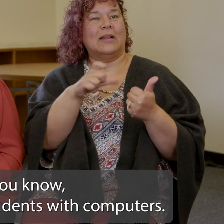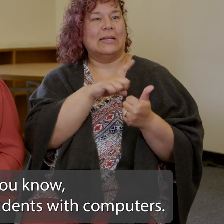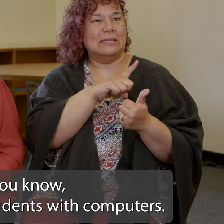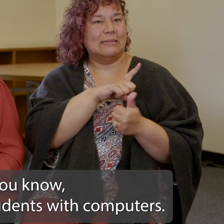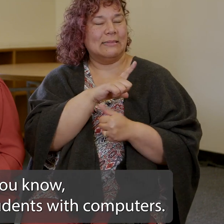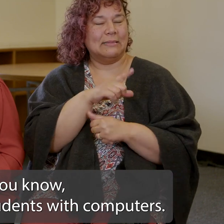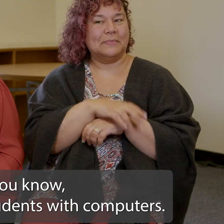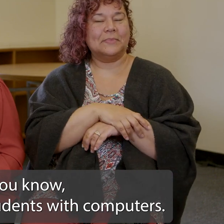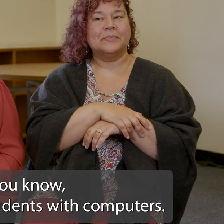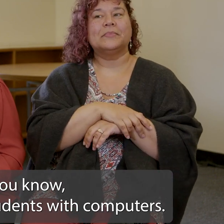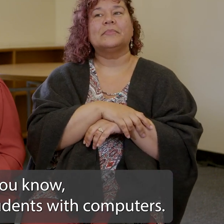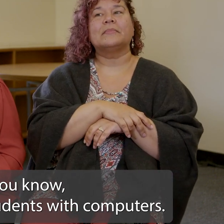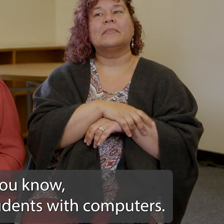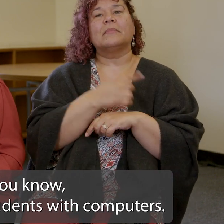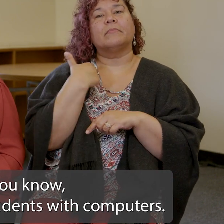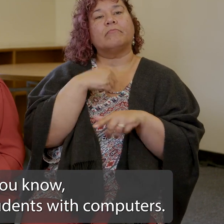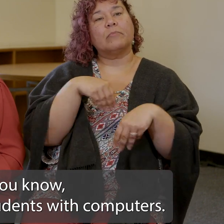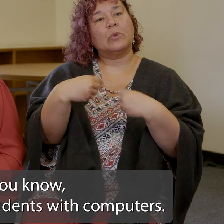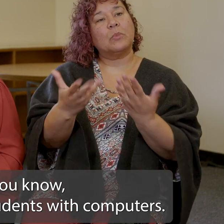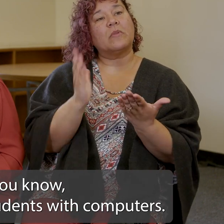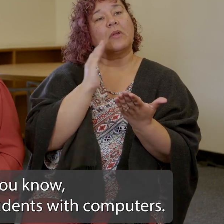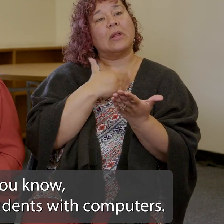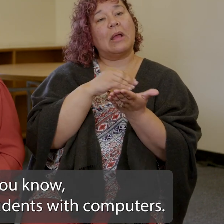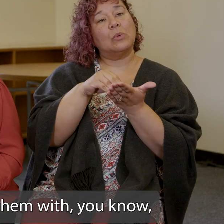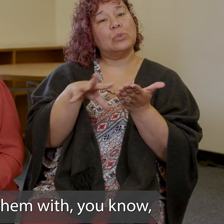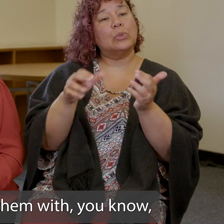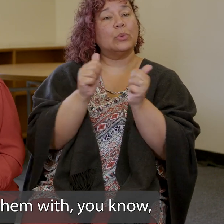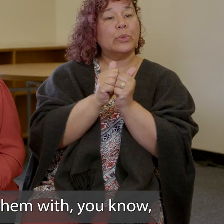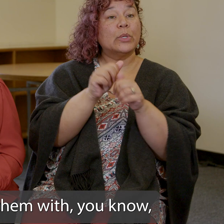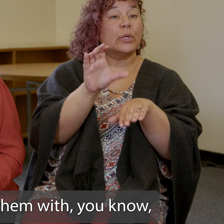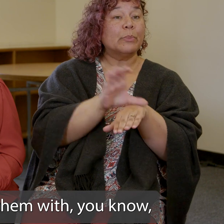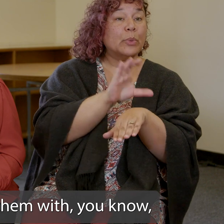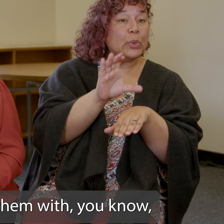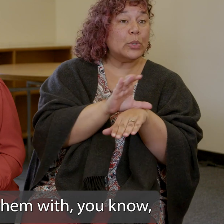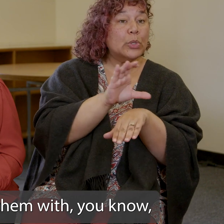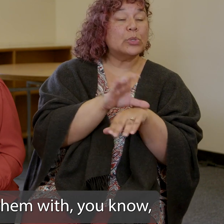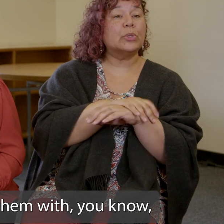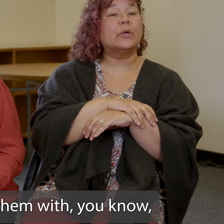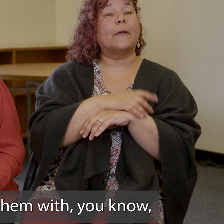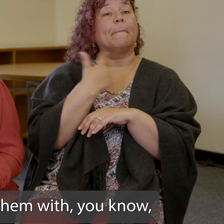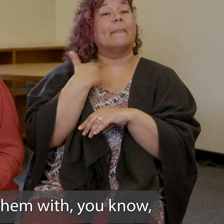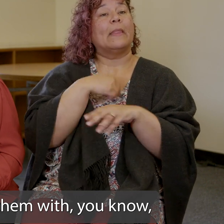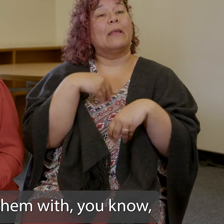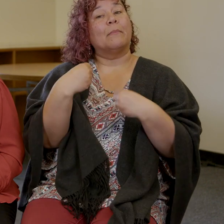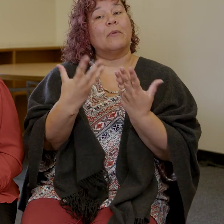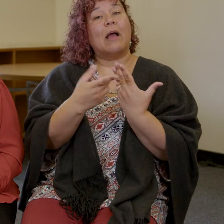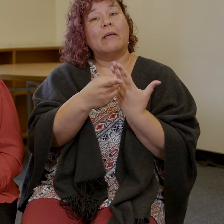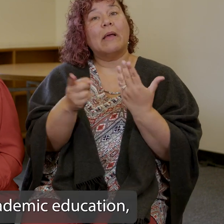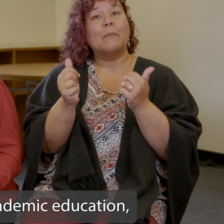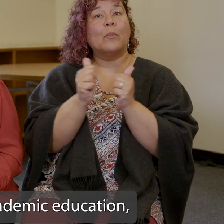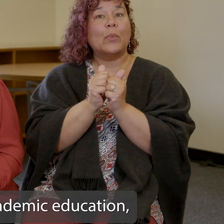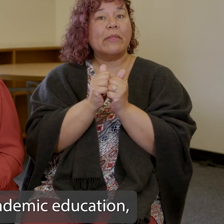we provide our students with computers. We provide them with you know a rigorous